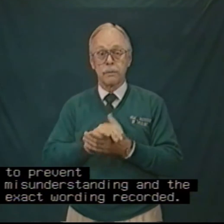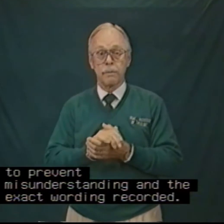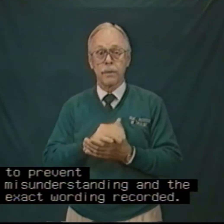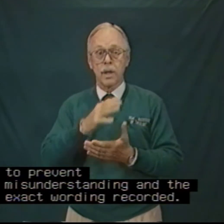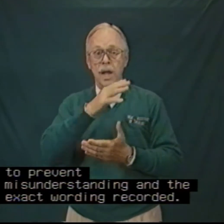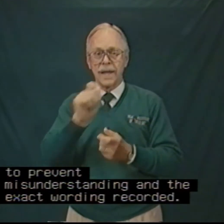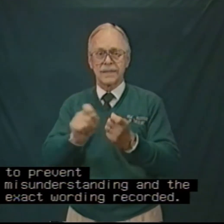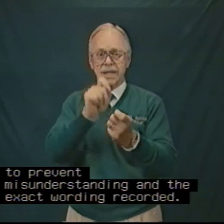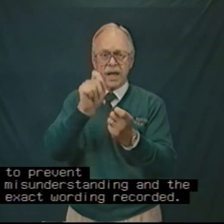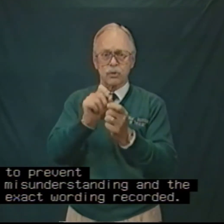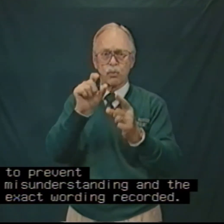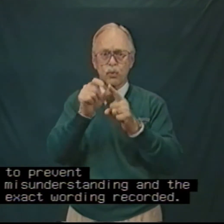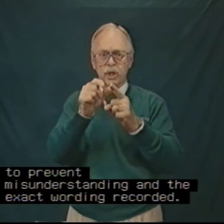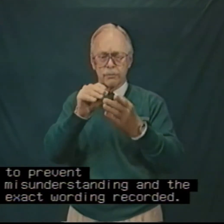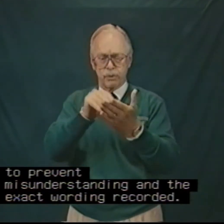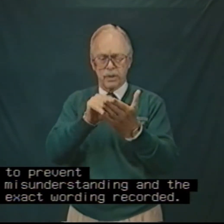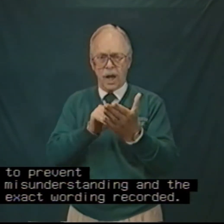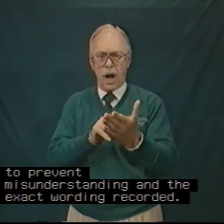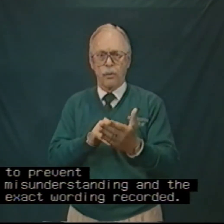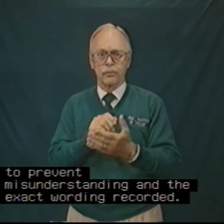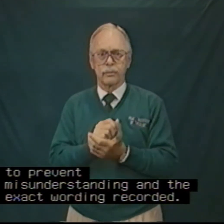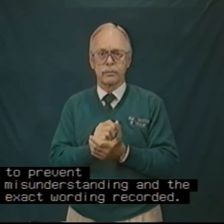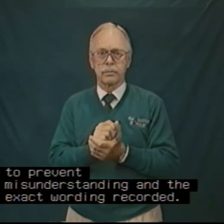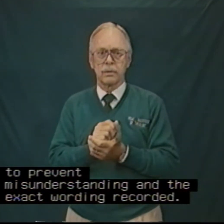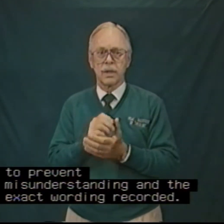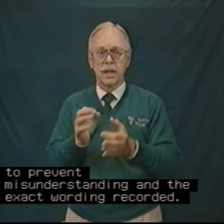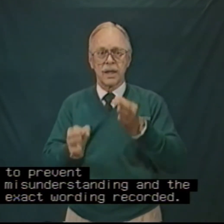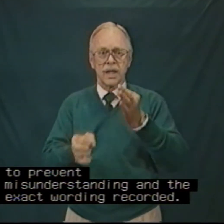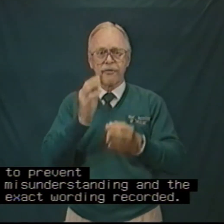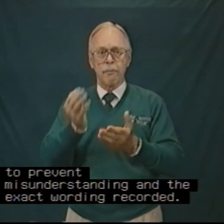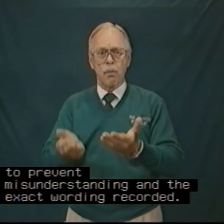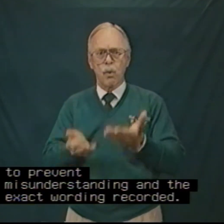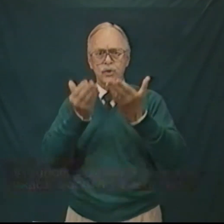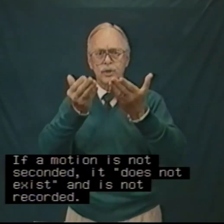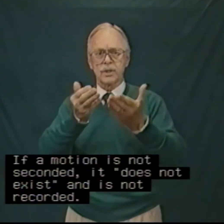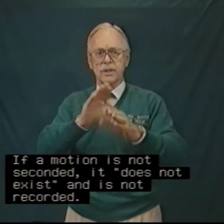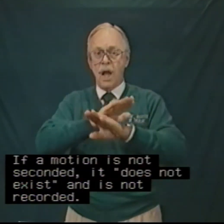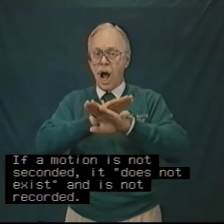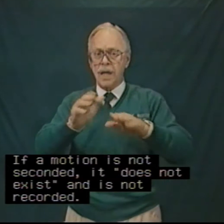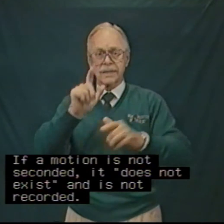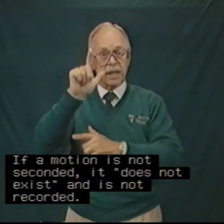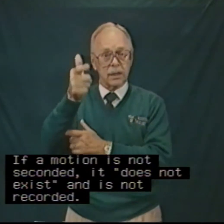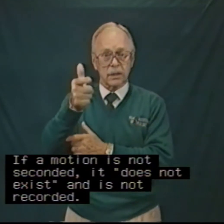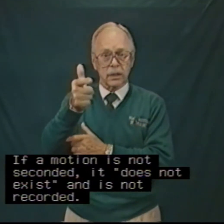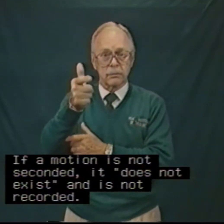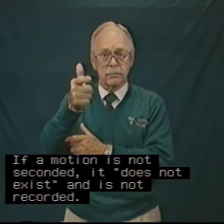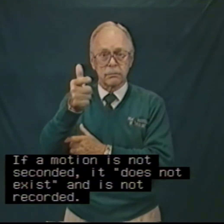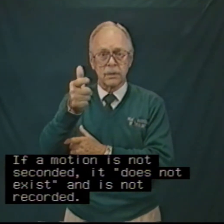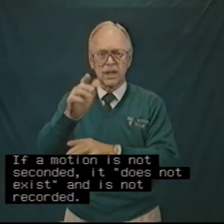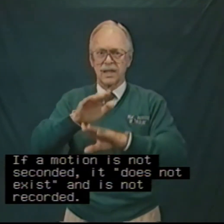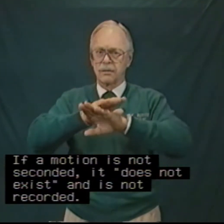If a motion is not seconded, it doesn't exist, and is not recorded.